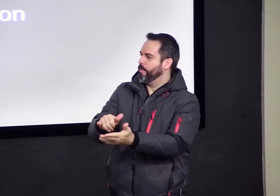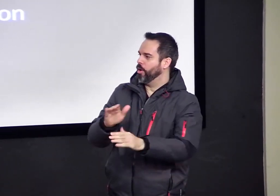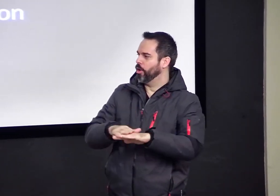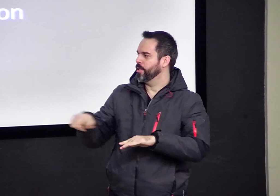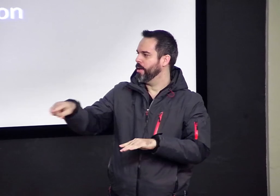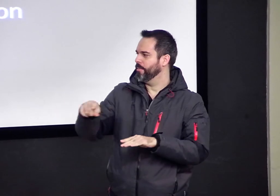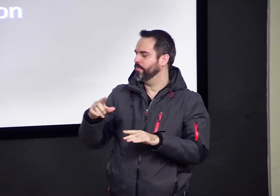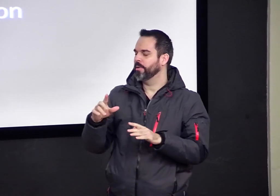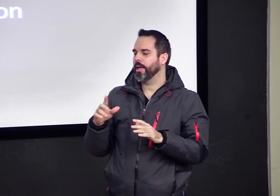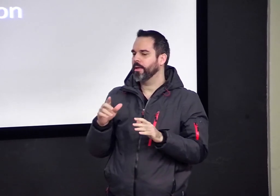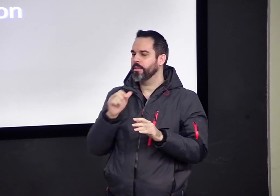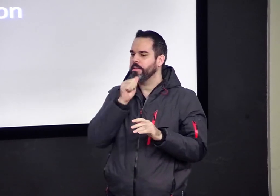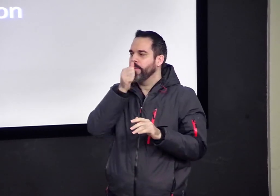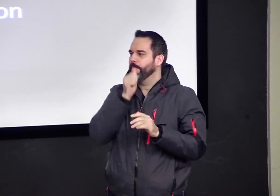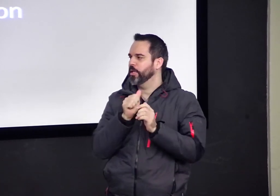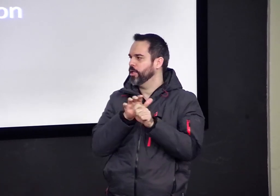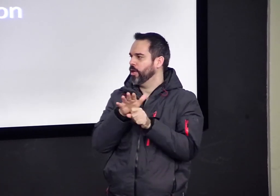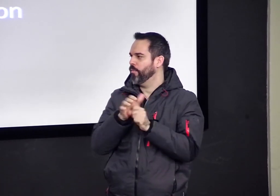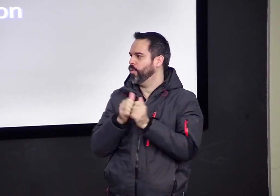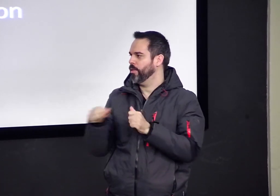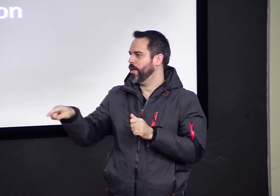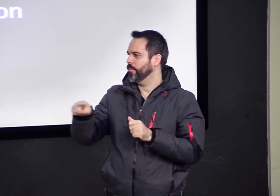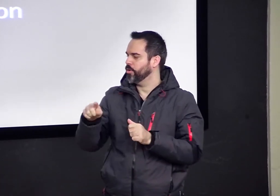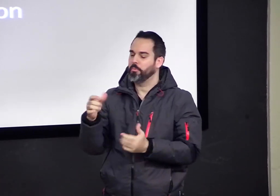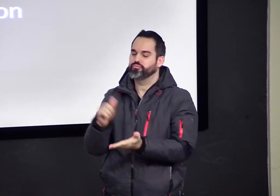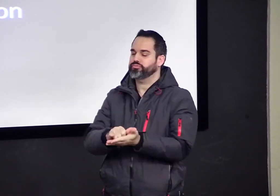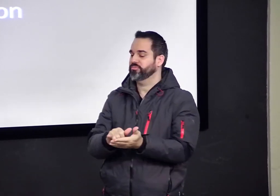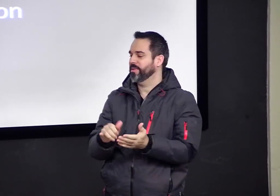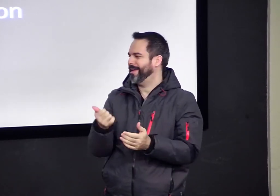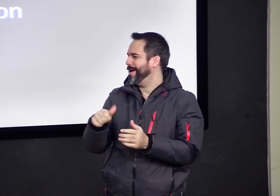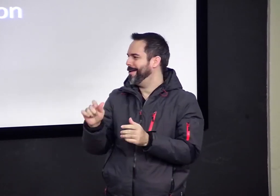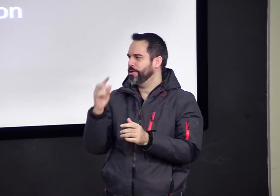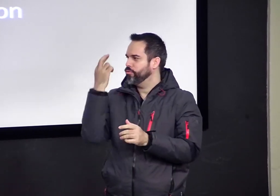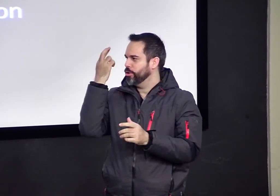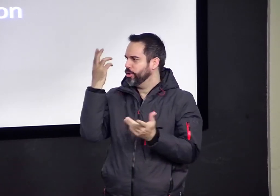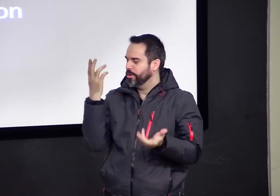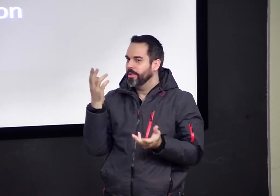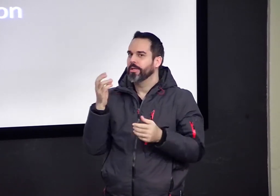I know that frequently interpreters will hang up on